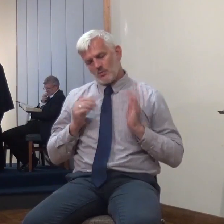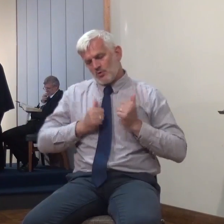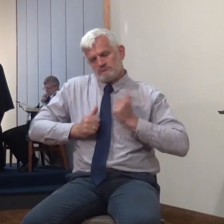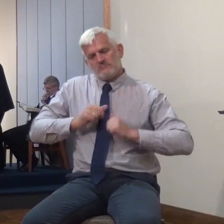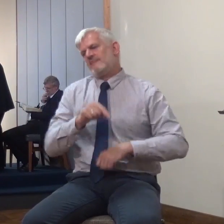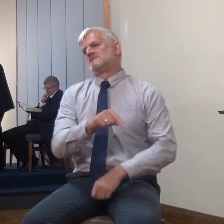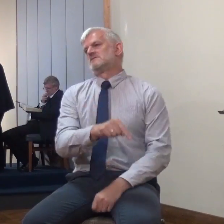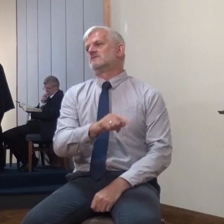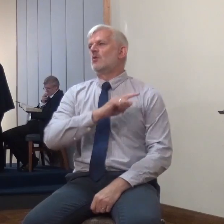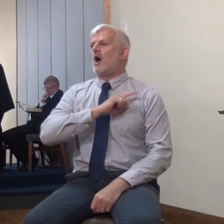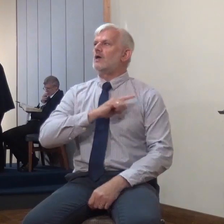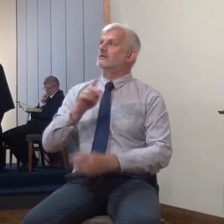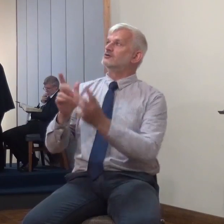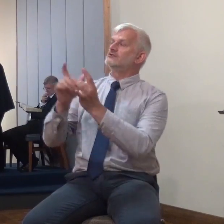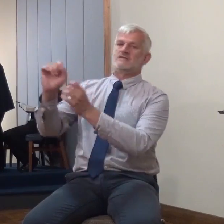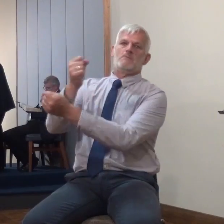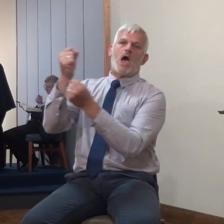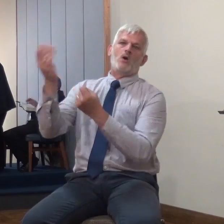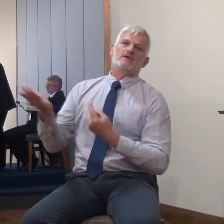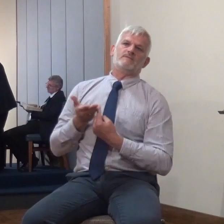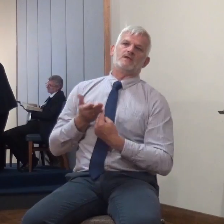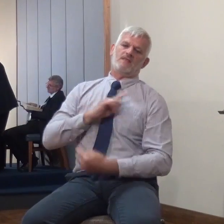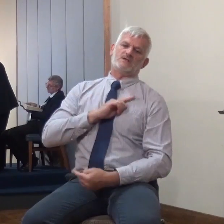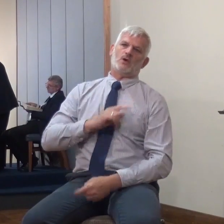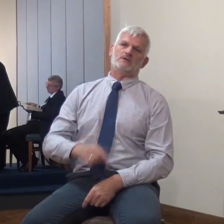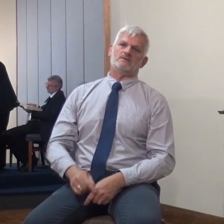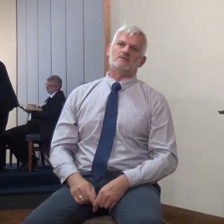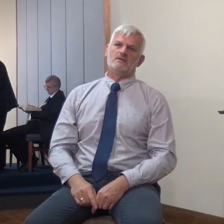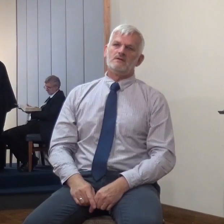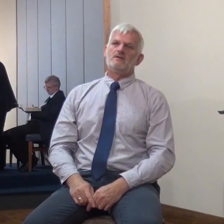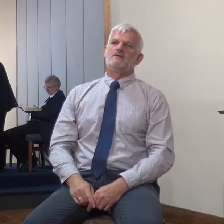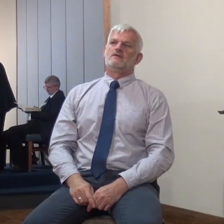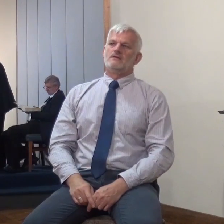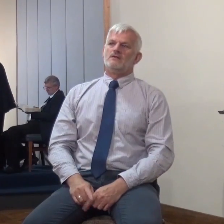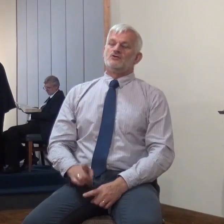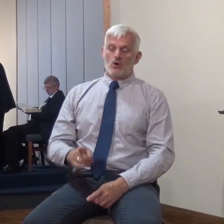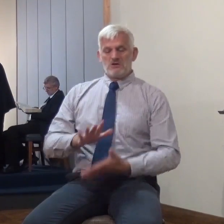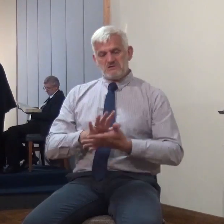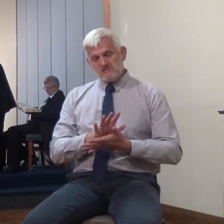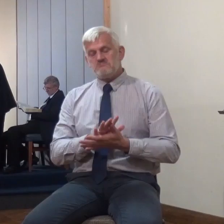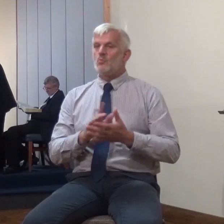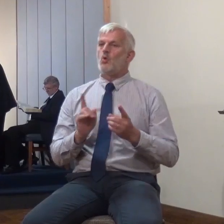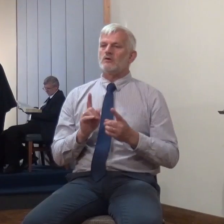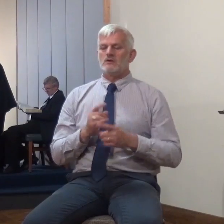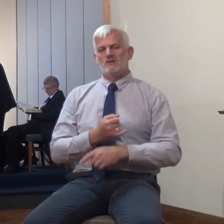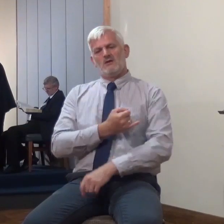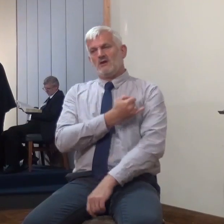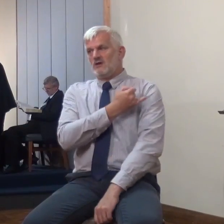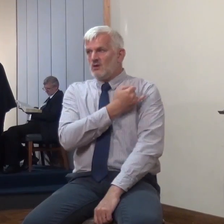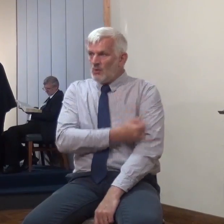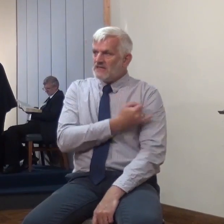Christ may rest upon me. Therefore I take pleasure in the infirmities, in